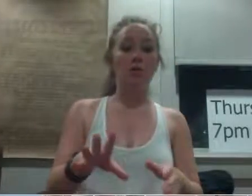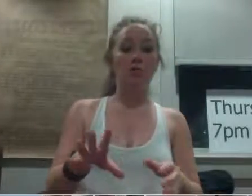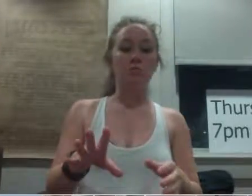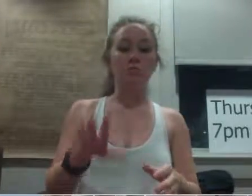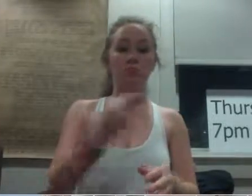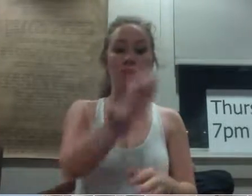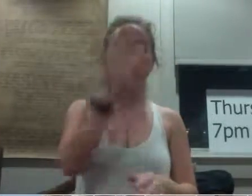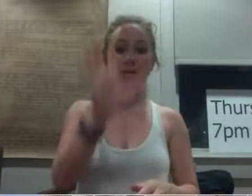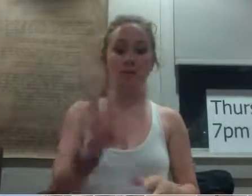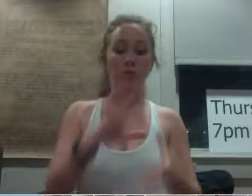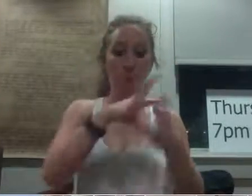jazz started.